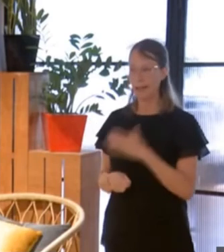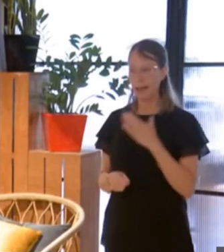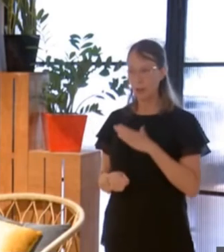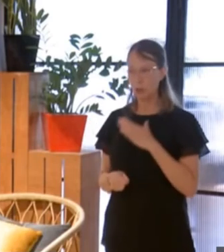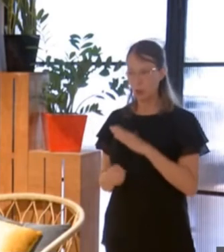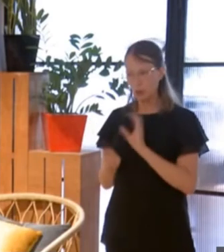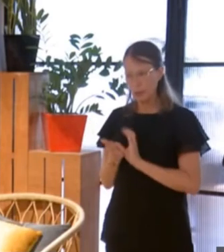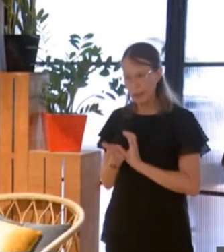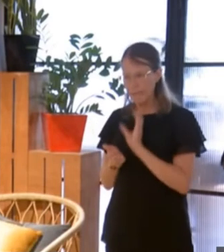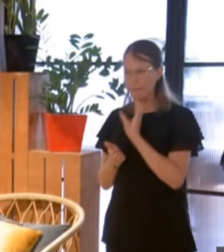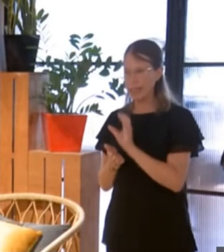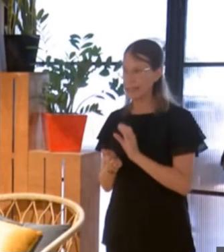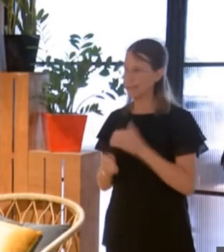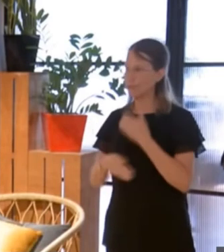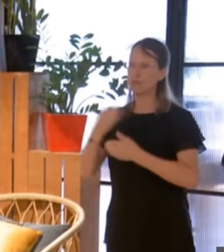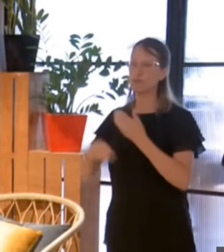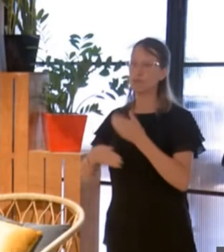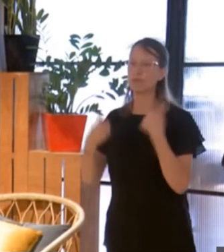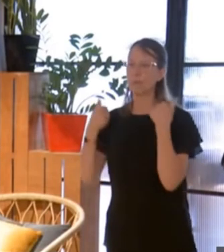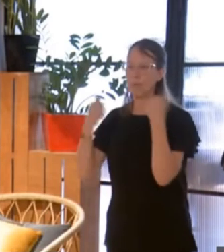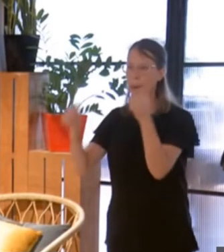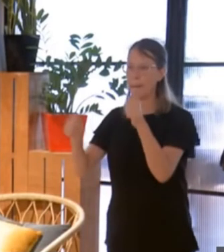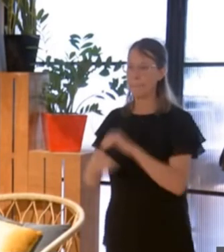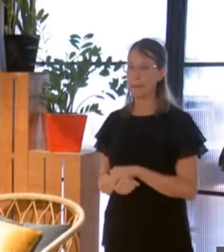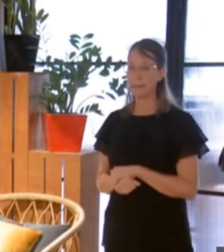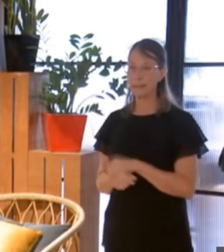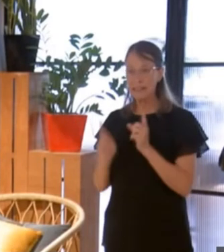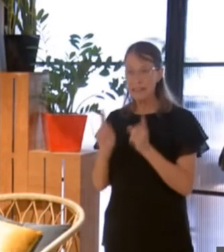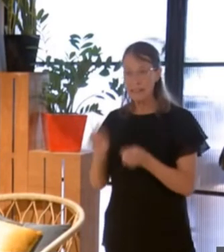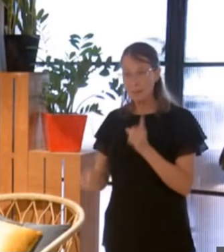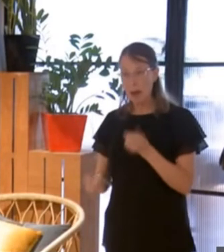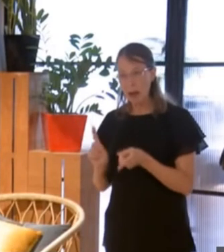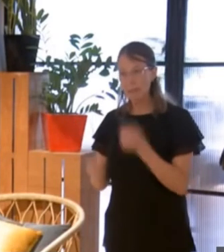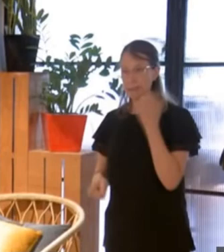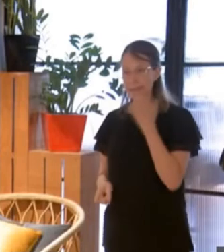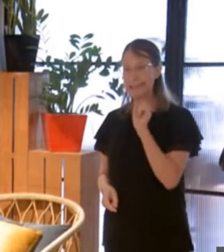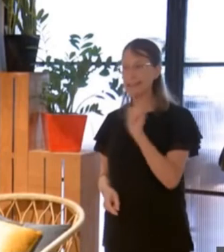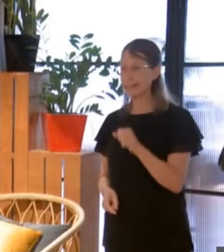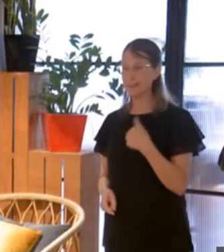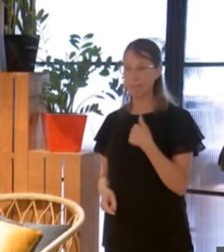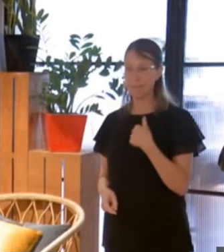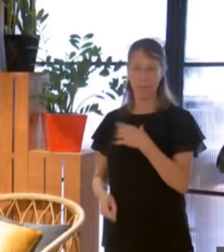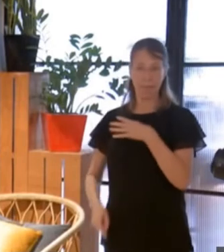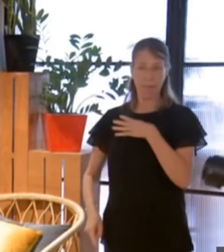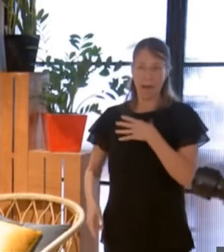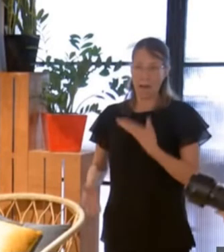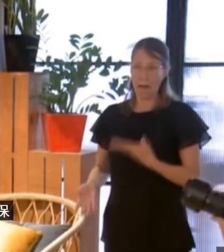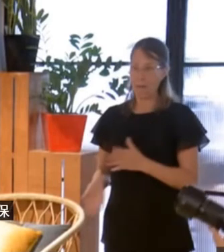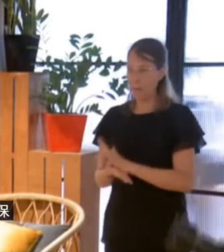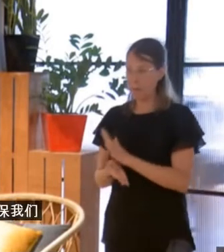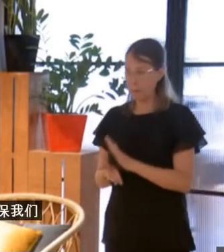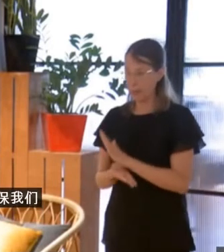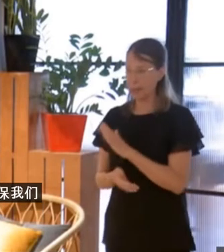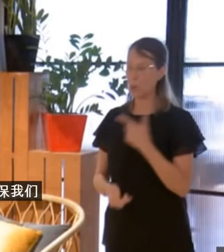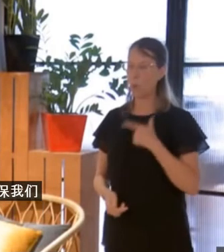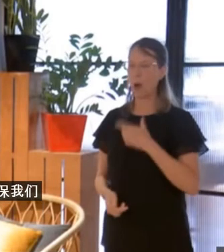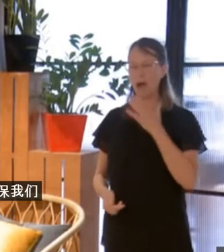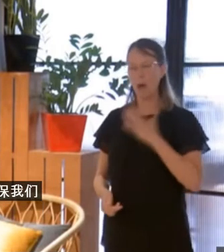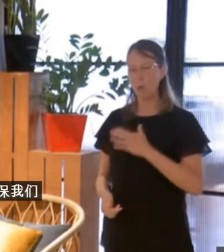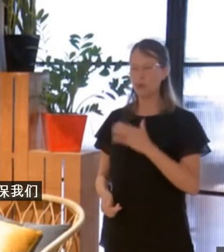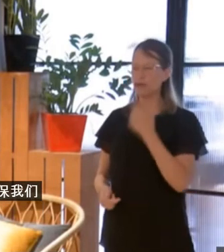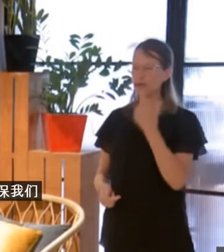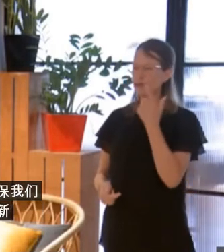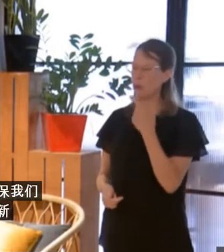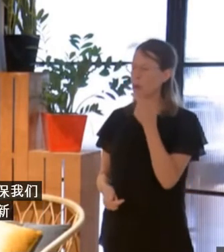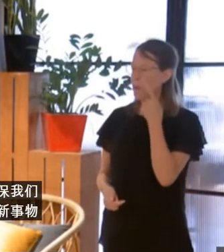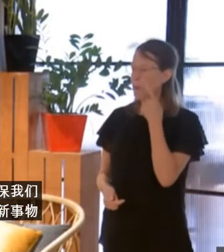investment of this state. That might mean we might make mistakes from time to time. It doesn't bother me. I want to make sure we look outside the